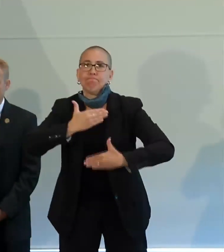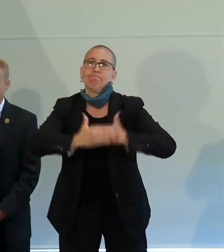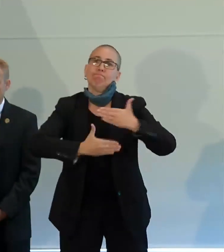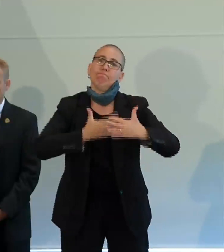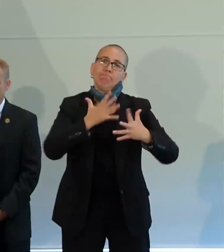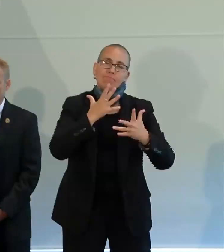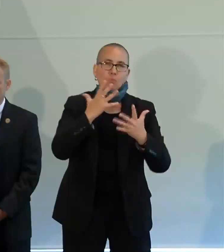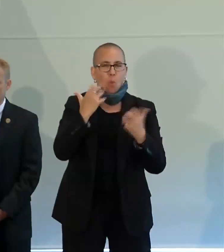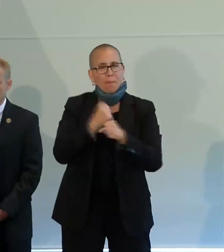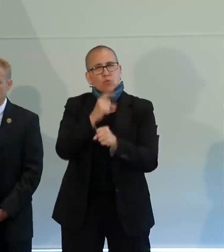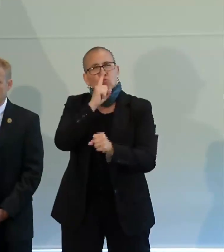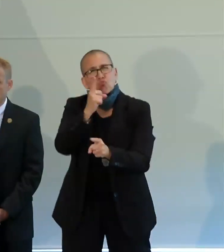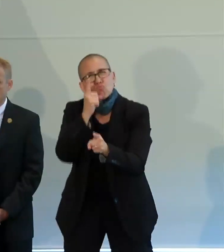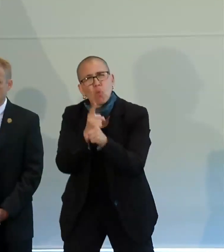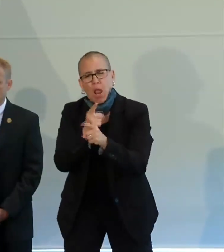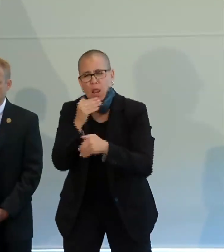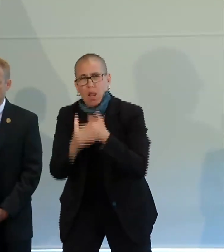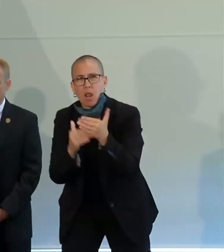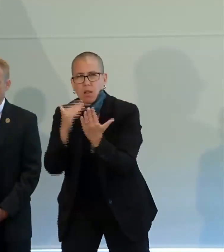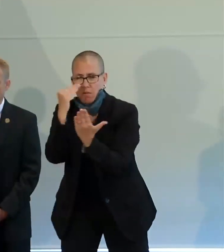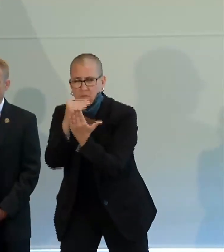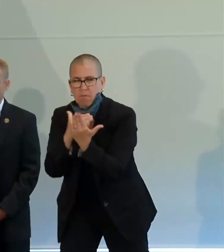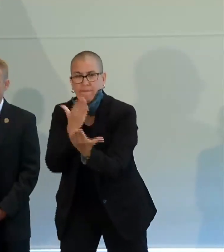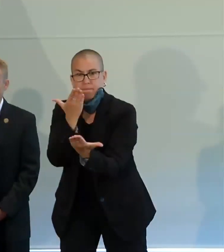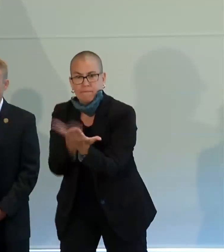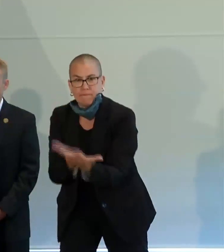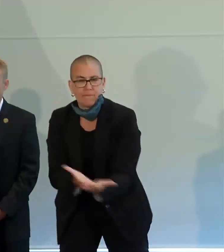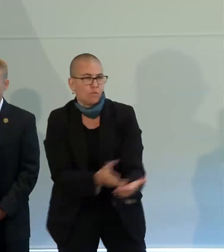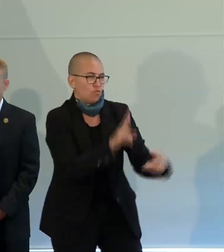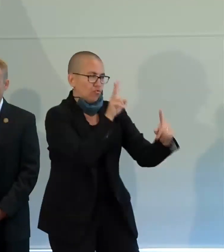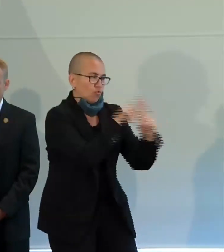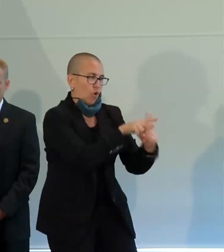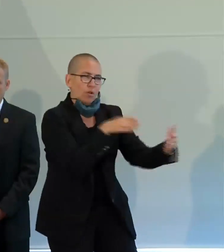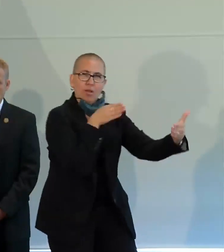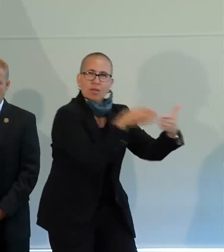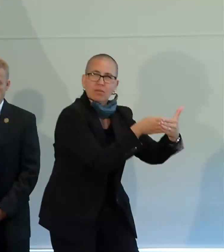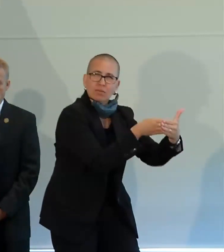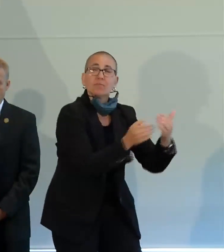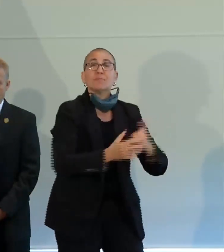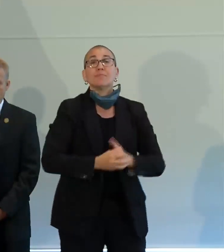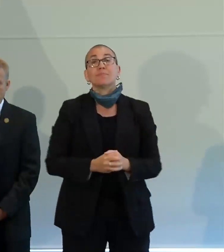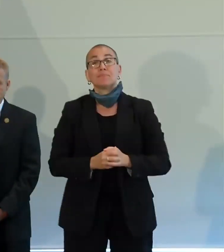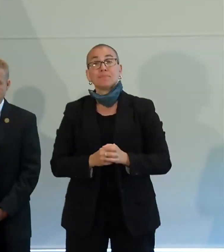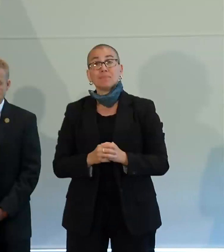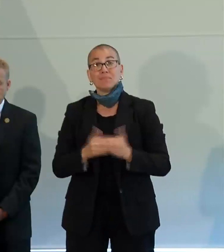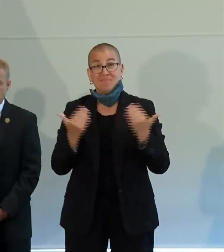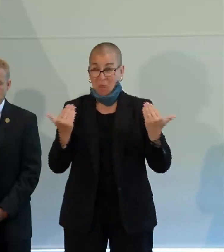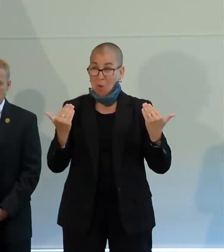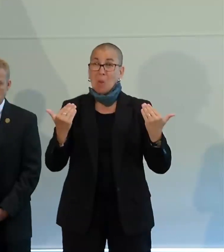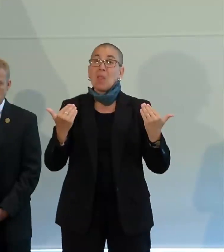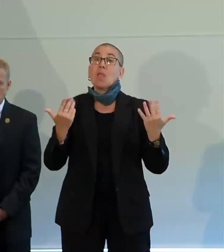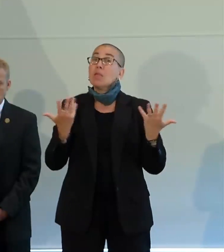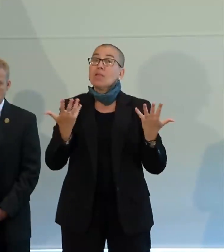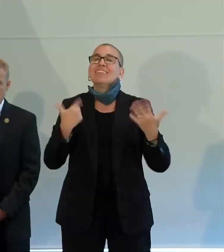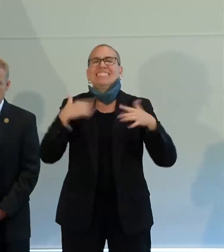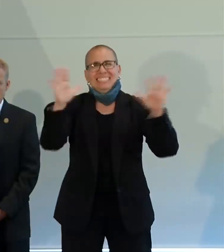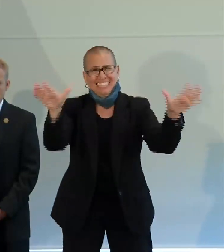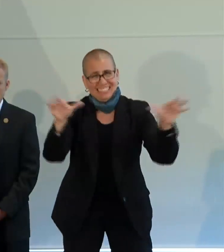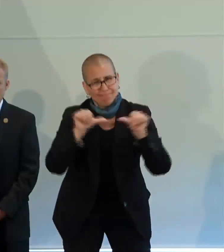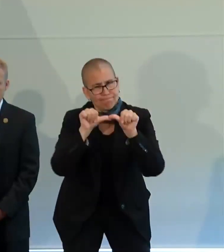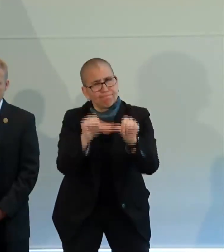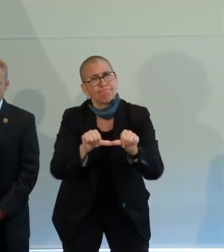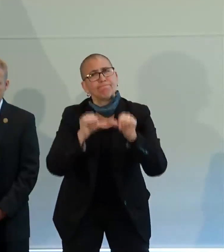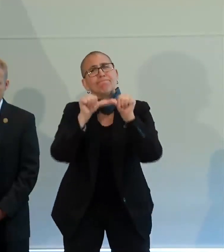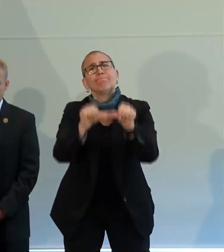As it is so hard to do, I now ask for continued patience. This case continues to be under investigation. We